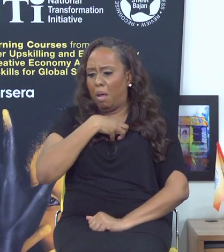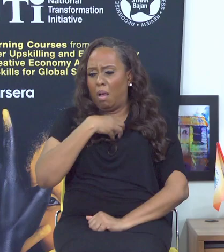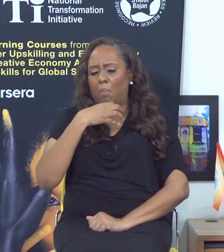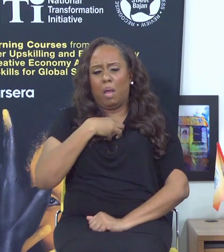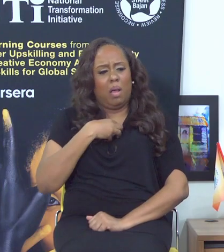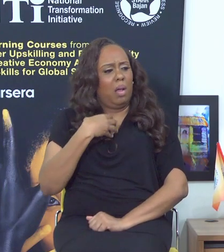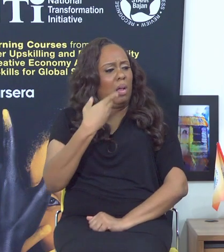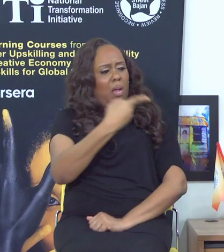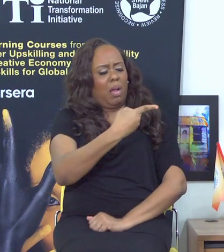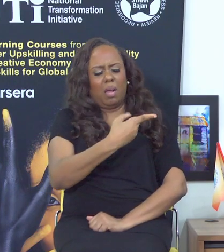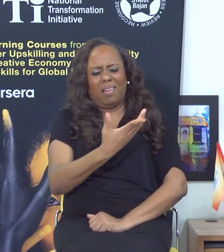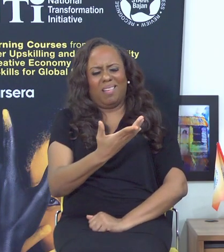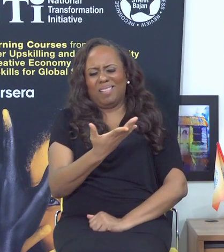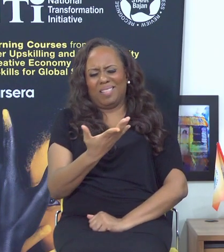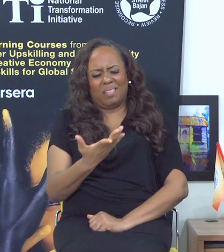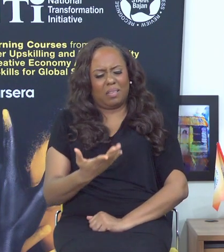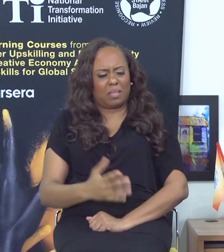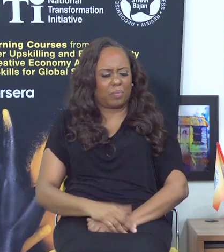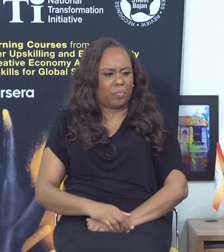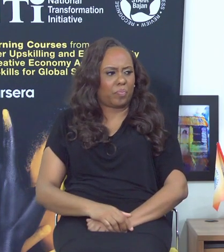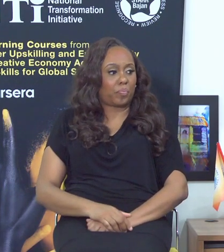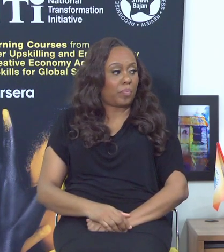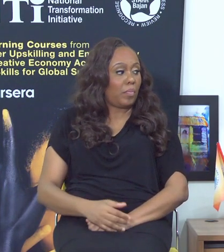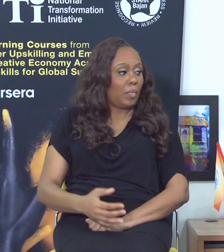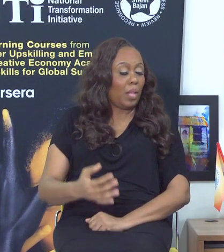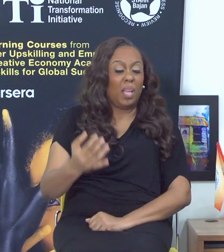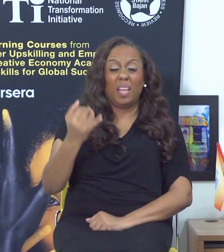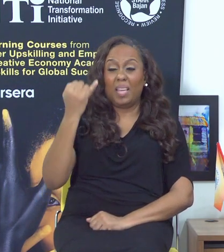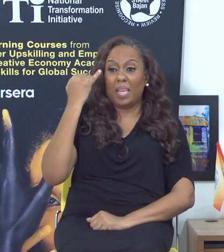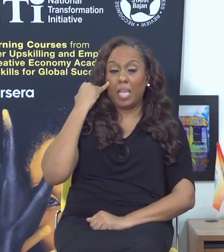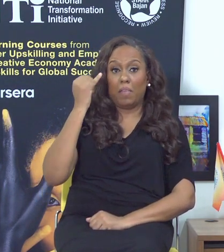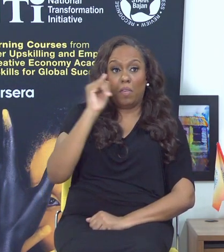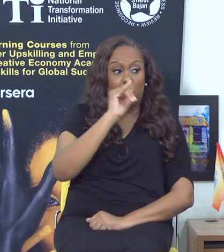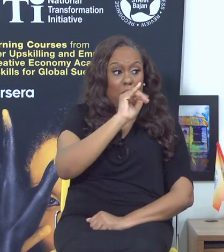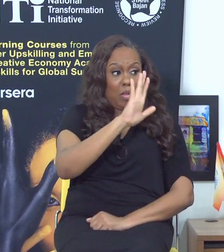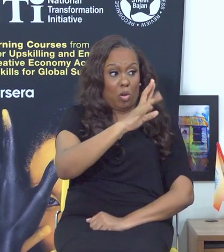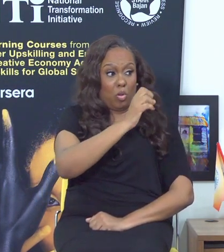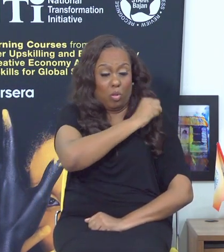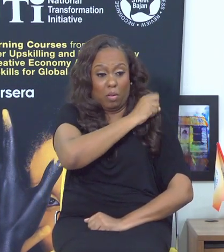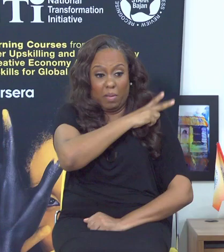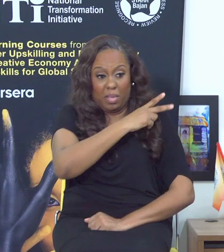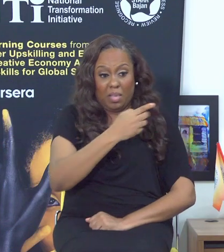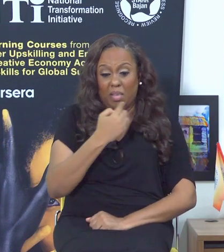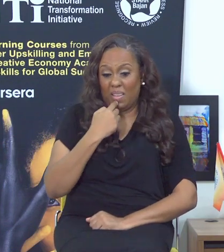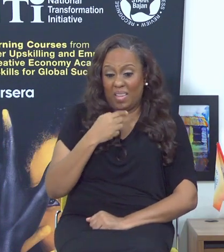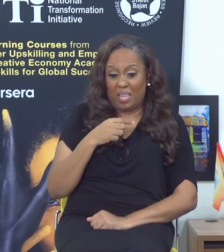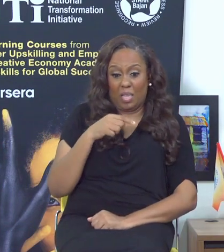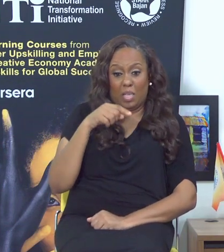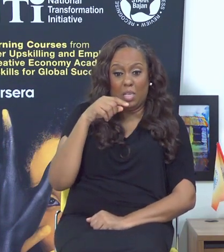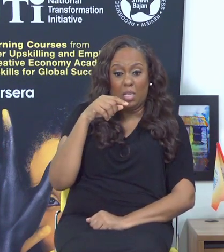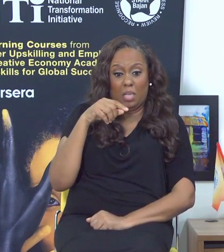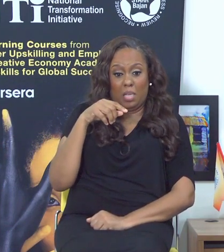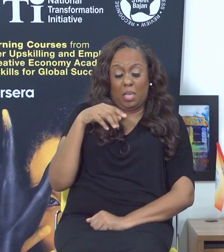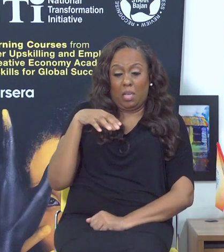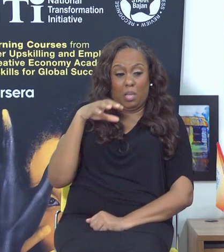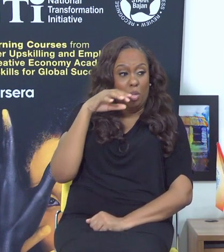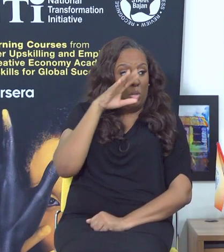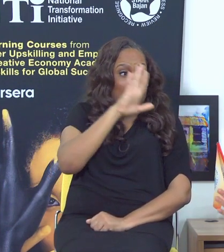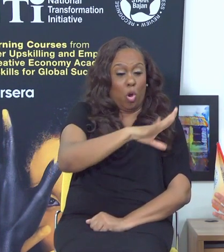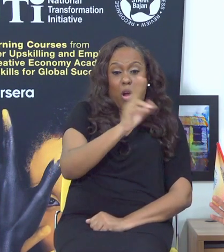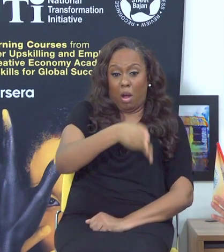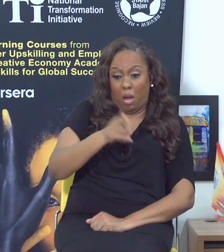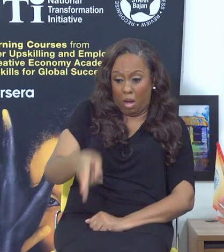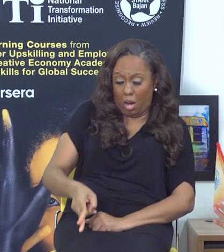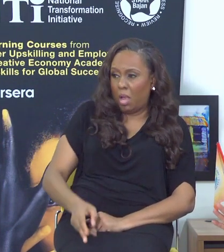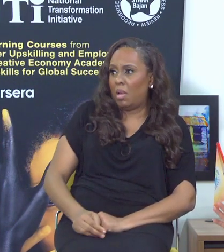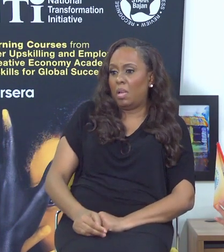on that and realize if she's thinking that your hard of hearing is her problem, Yeah.